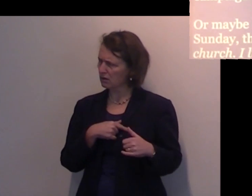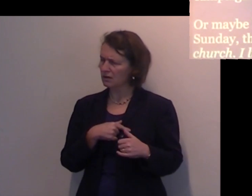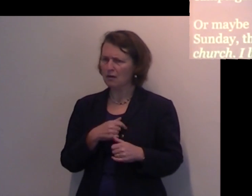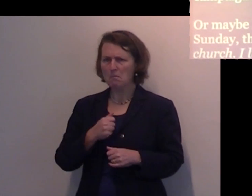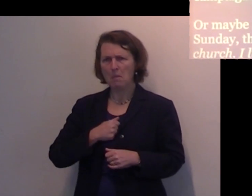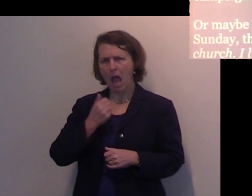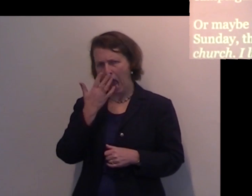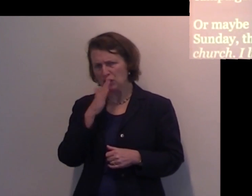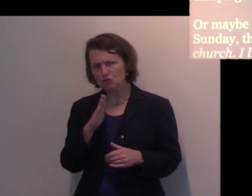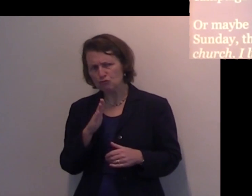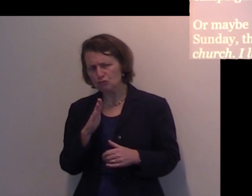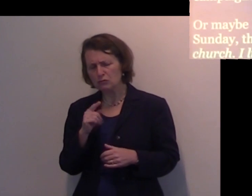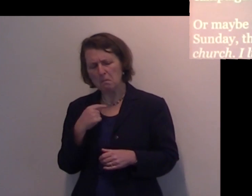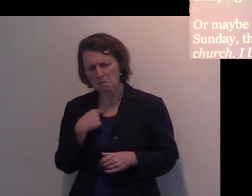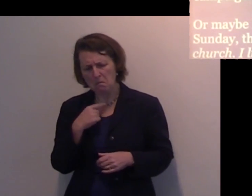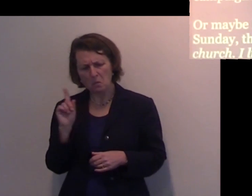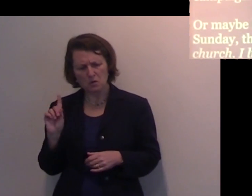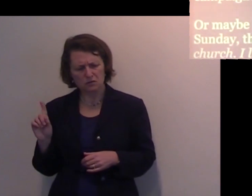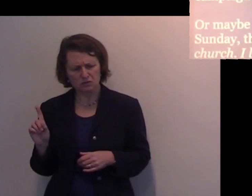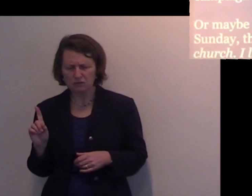Am I involved in God's campaign?